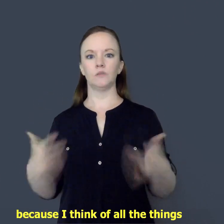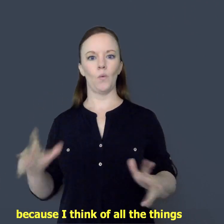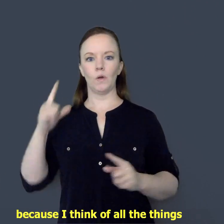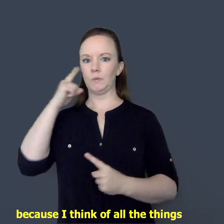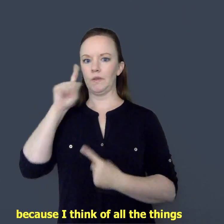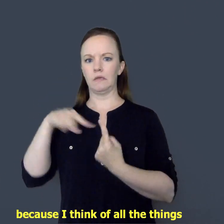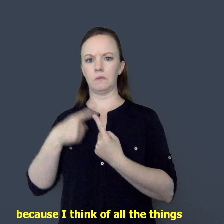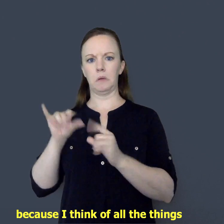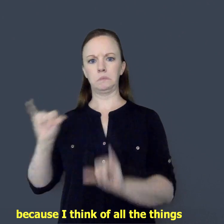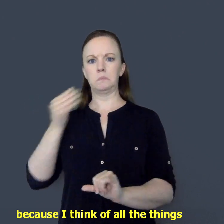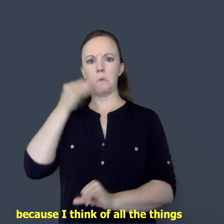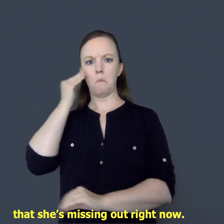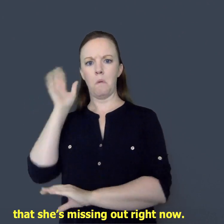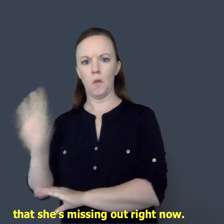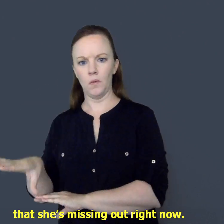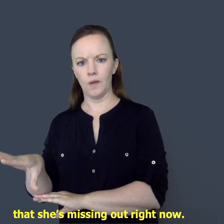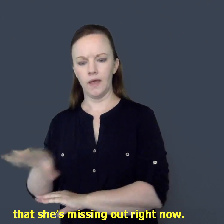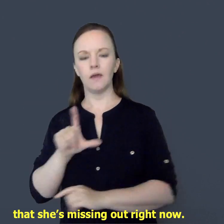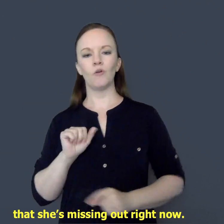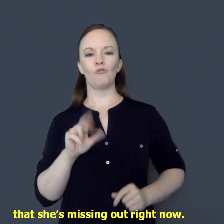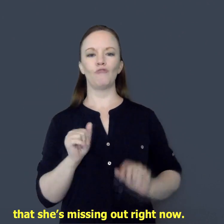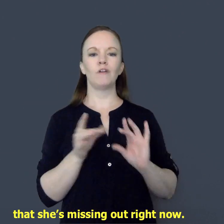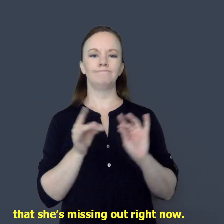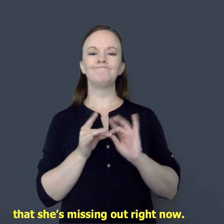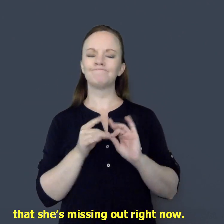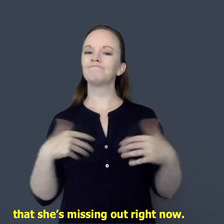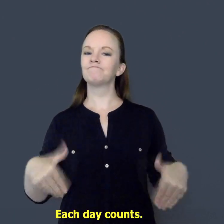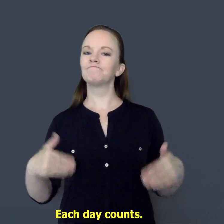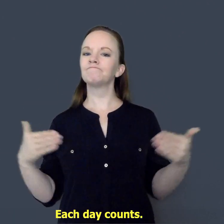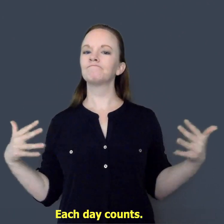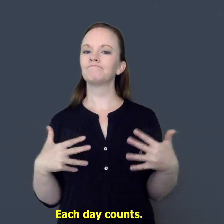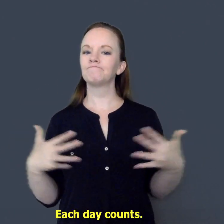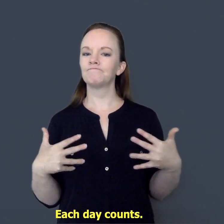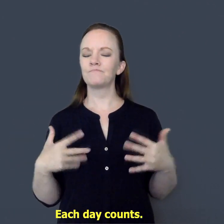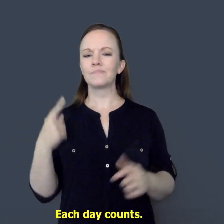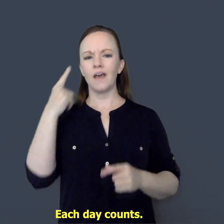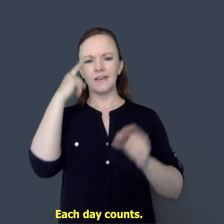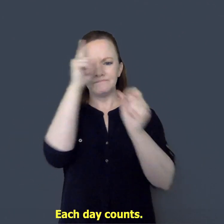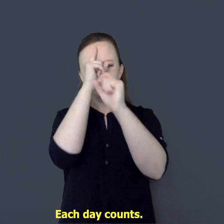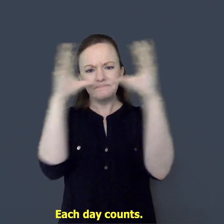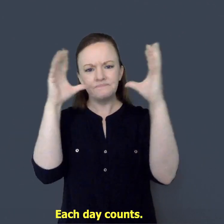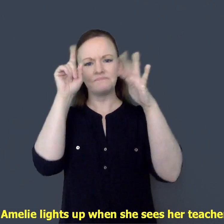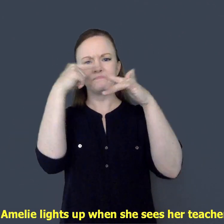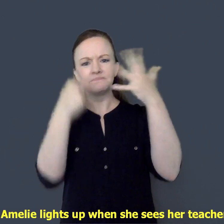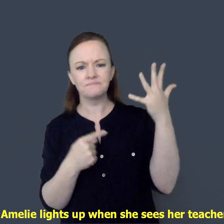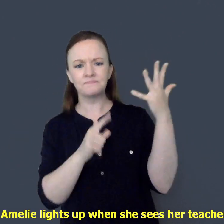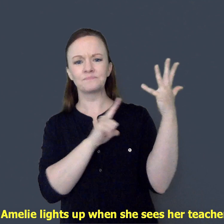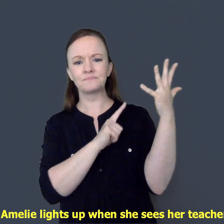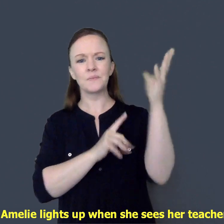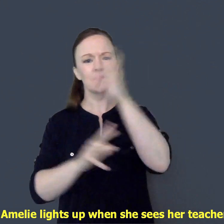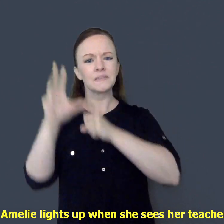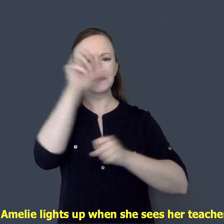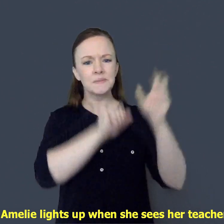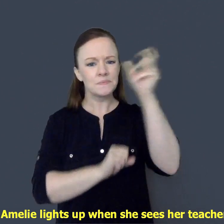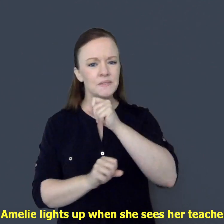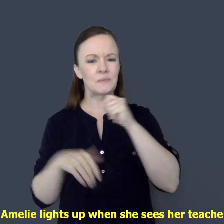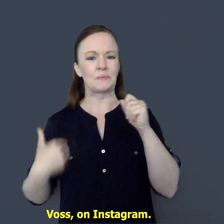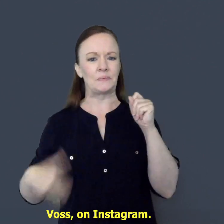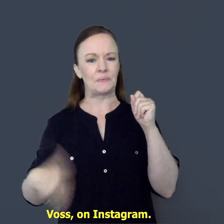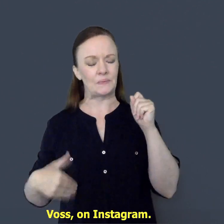all the things that she's missing out right now, and each day counts. Amelie lights up when she sees her teacher, Voss,